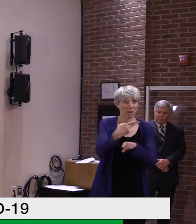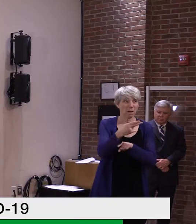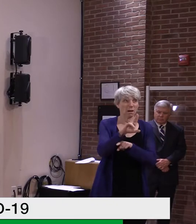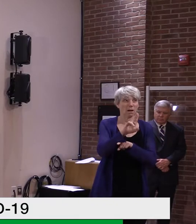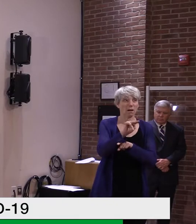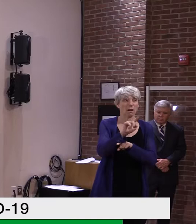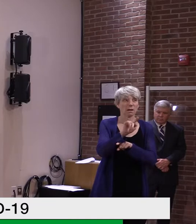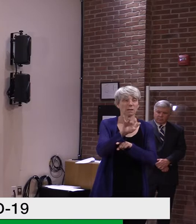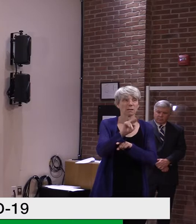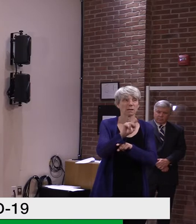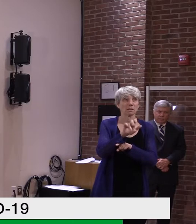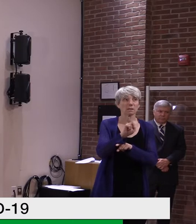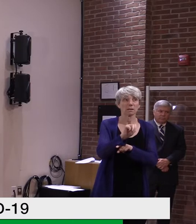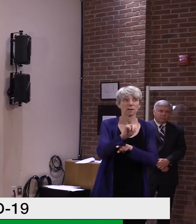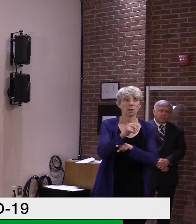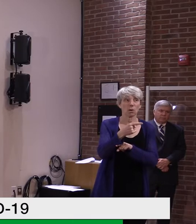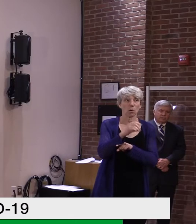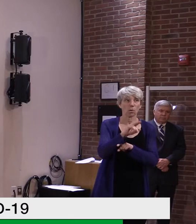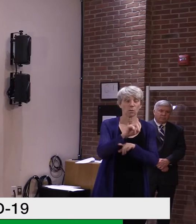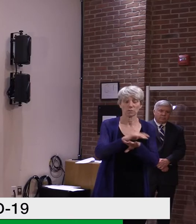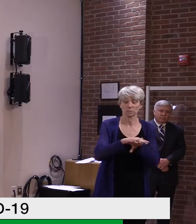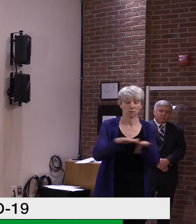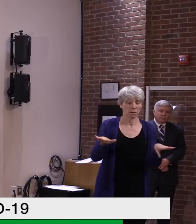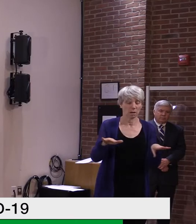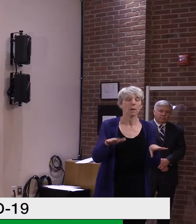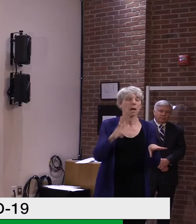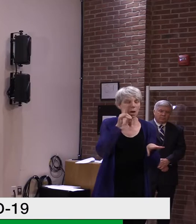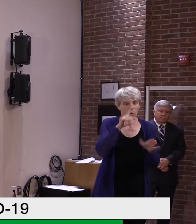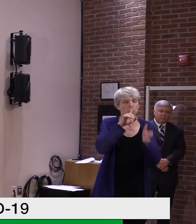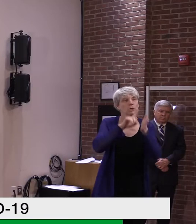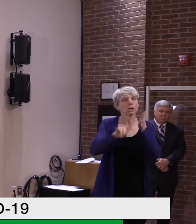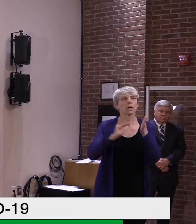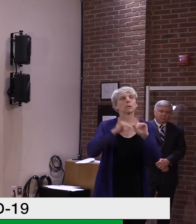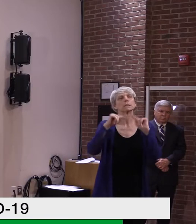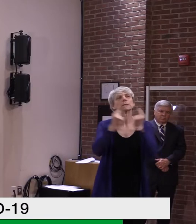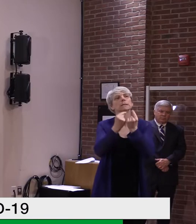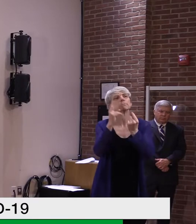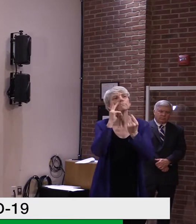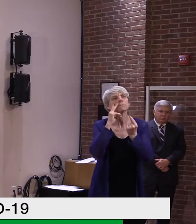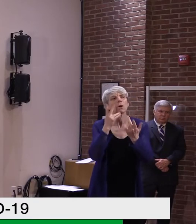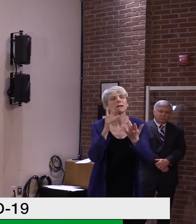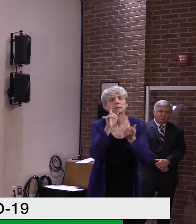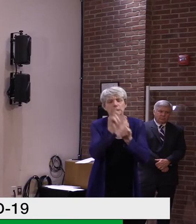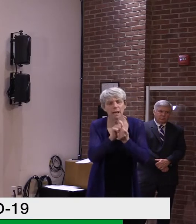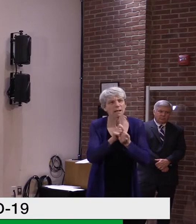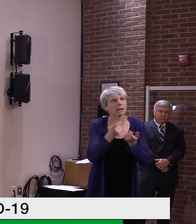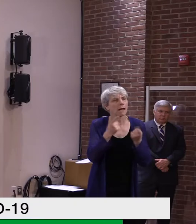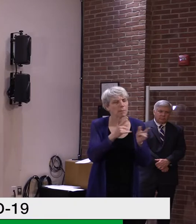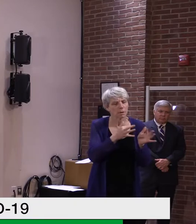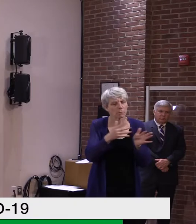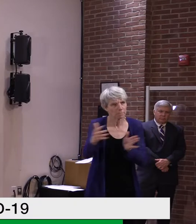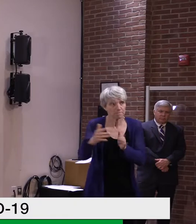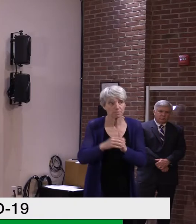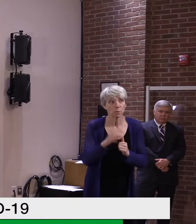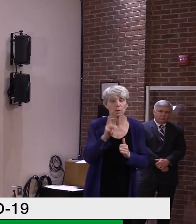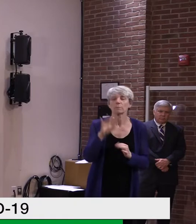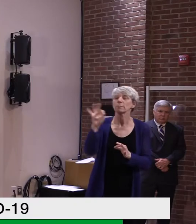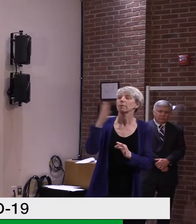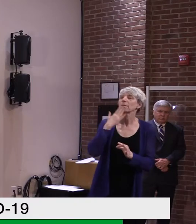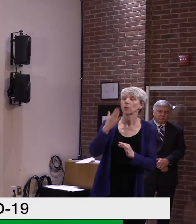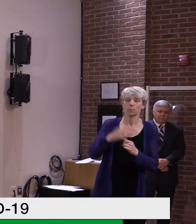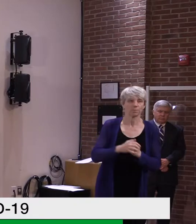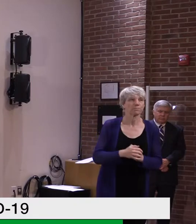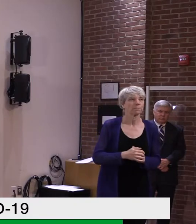with the Swift Water team and see if we can get some additional detail for you. Okay, much appreciated. That's it for now, Jason. Thank